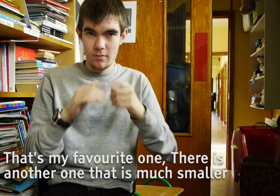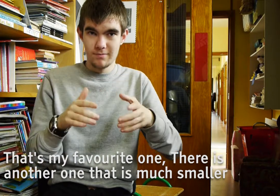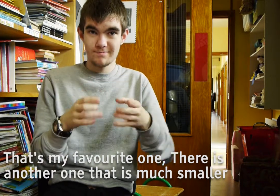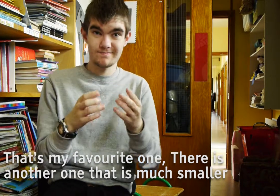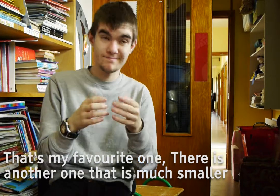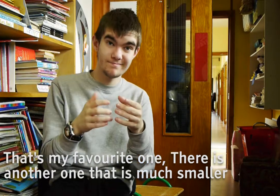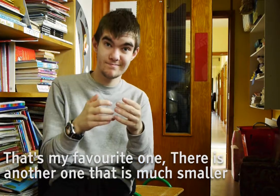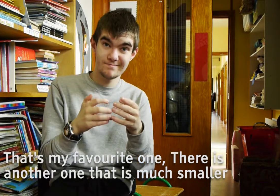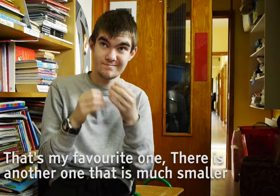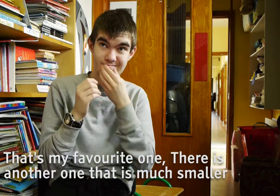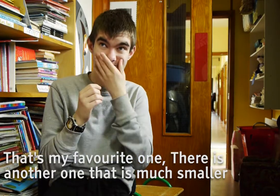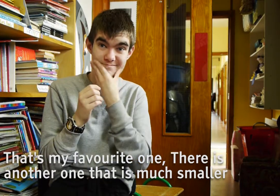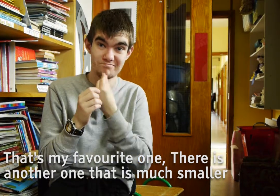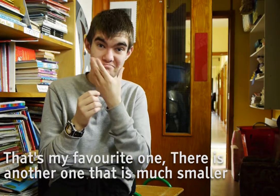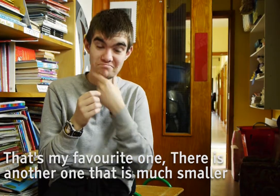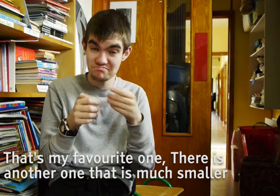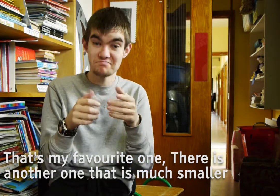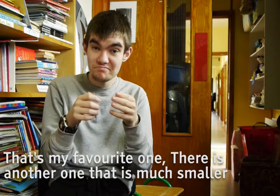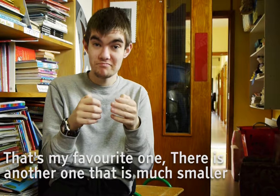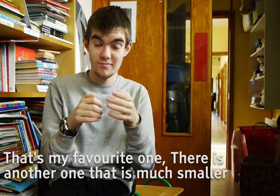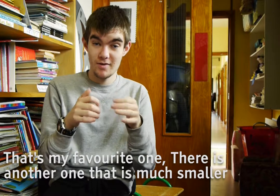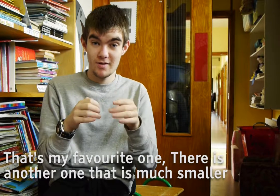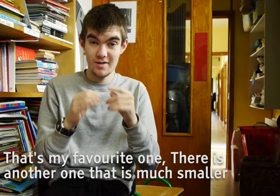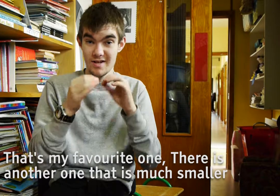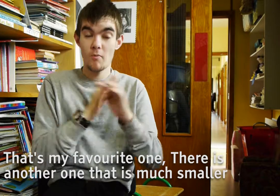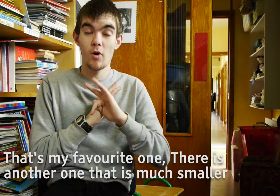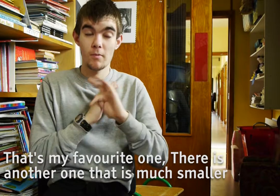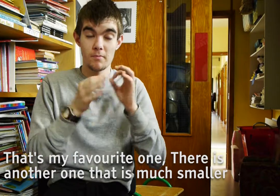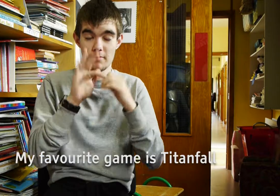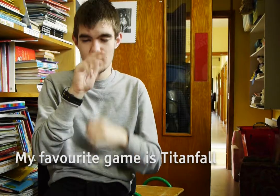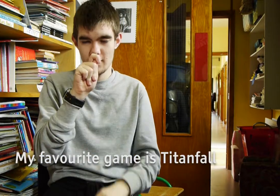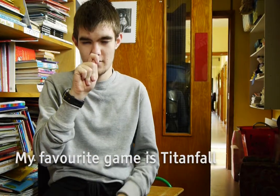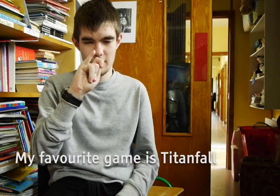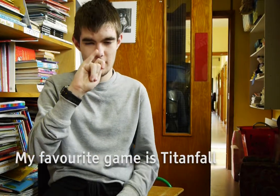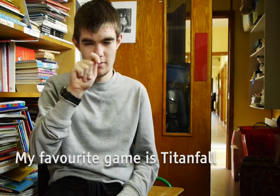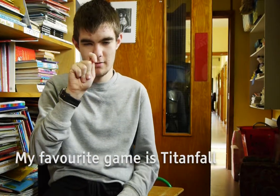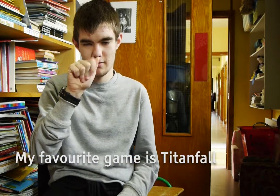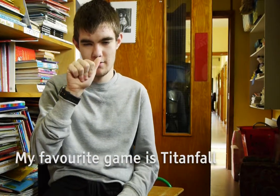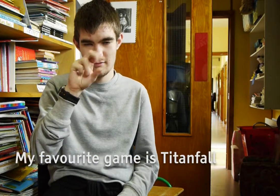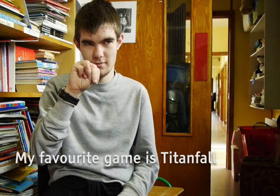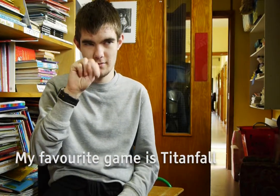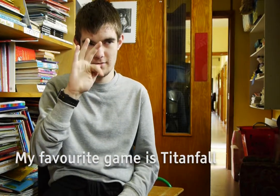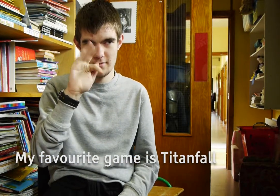But there is a different one where you can sit and play. It's much smaller. That's my favourite game is